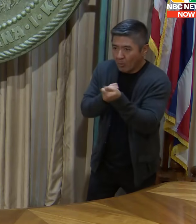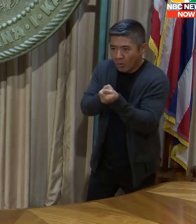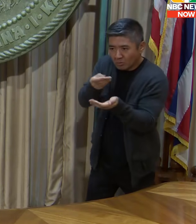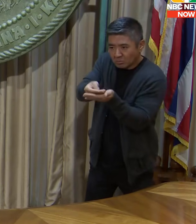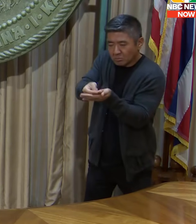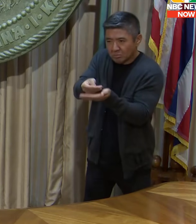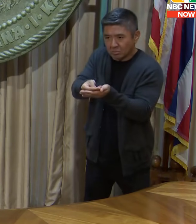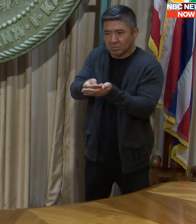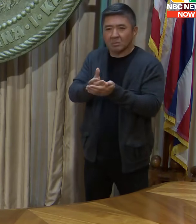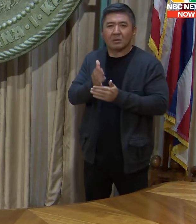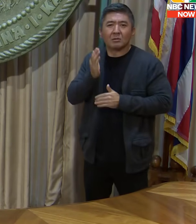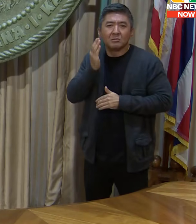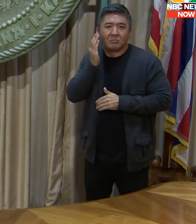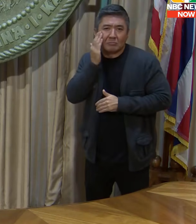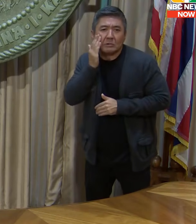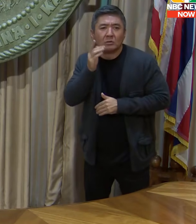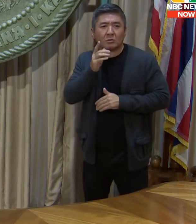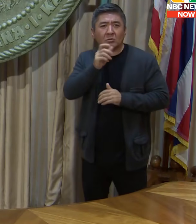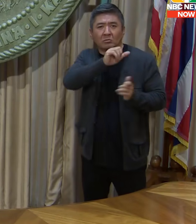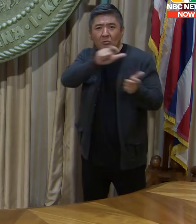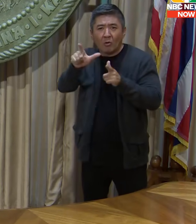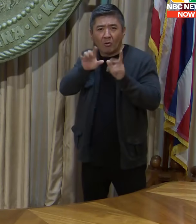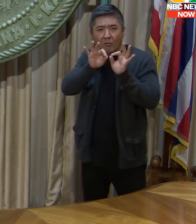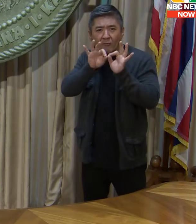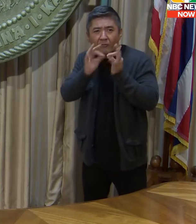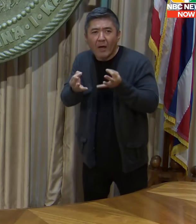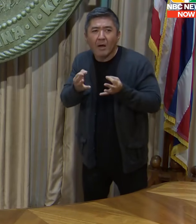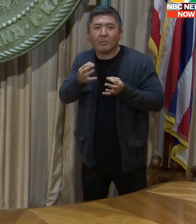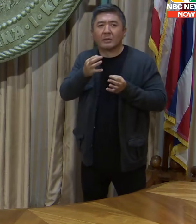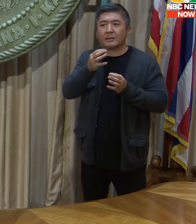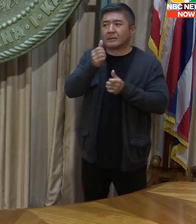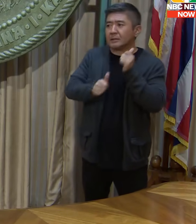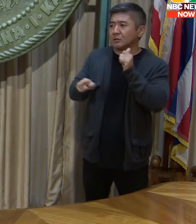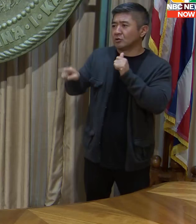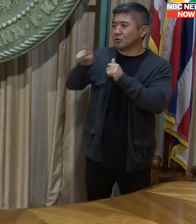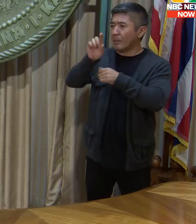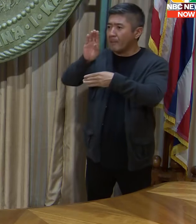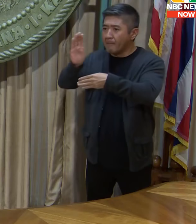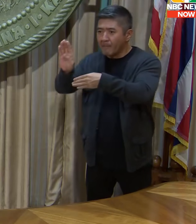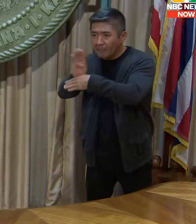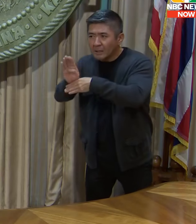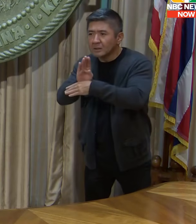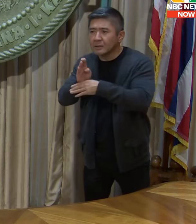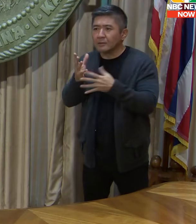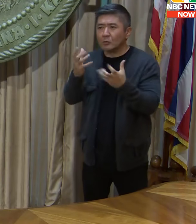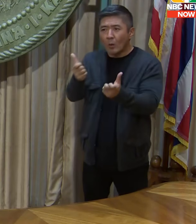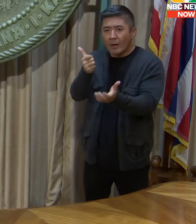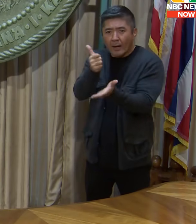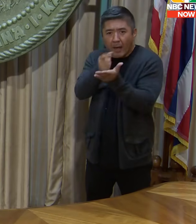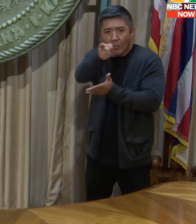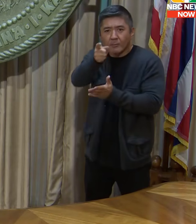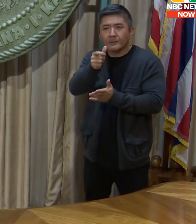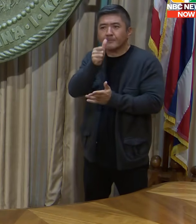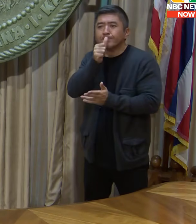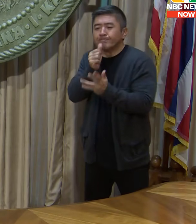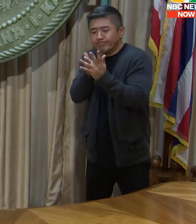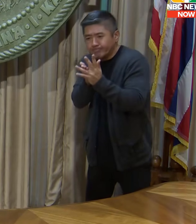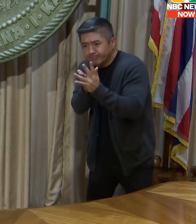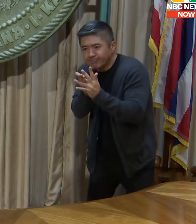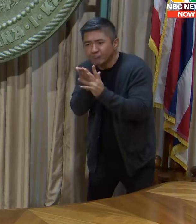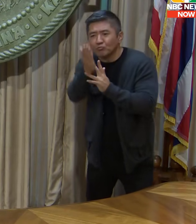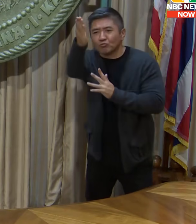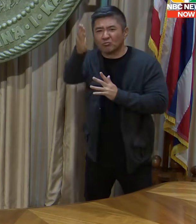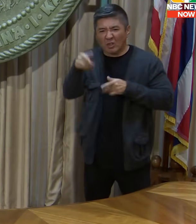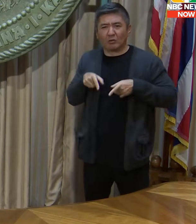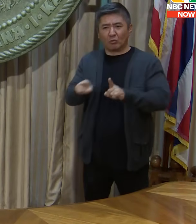every family here in the island, each and every business survive the impact of COVID-19 in a way